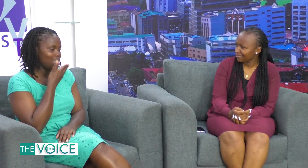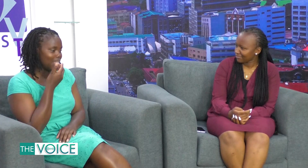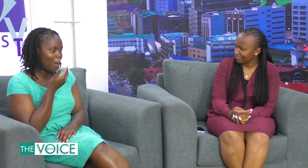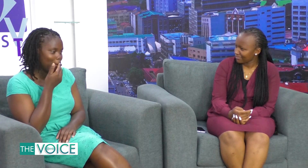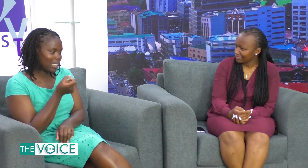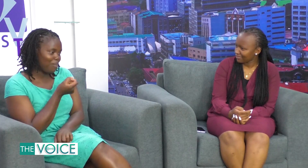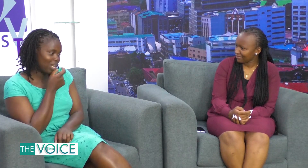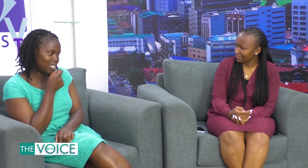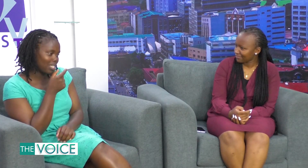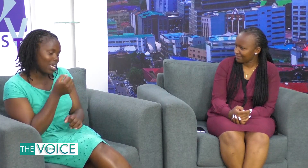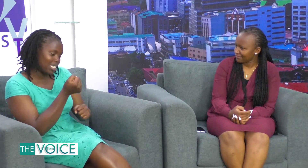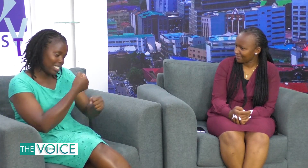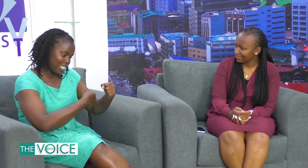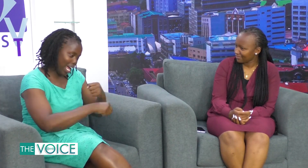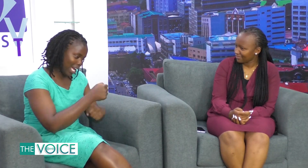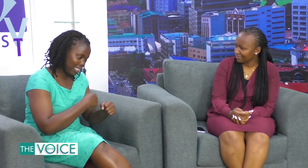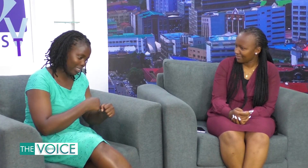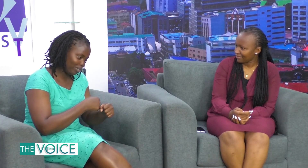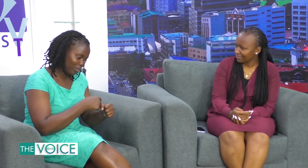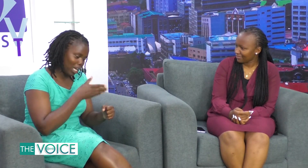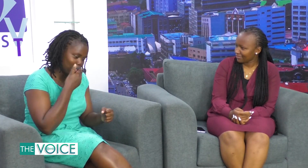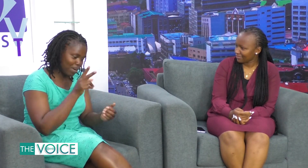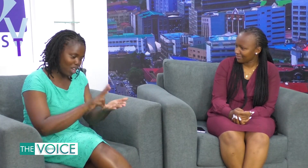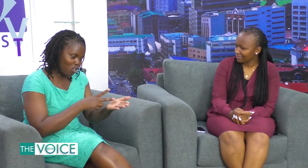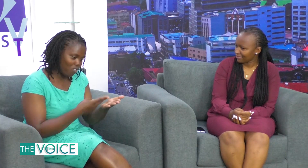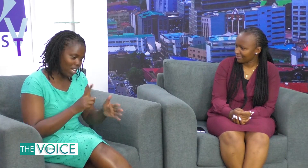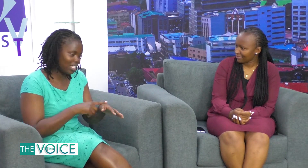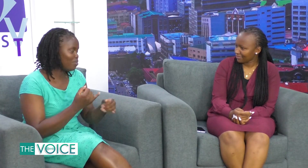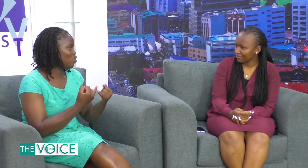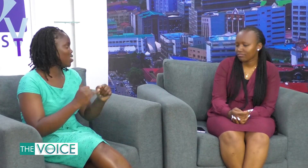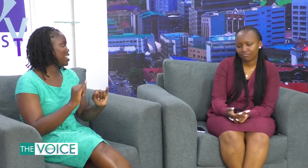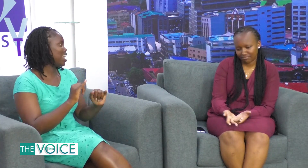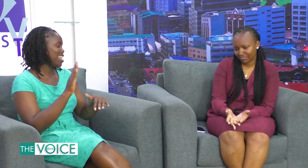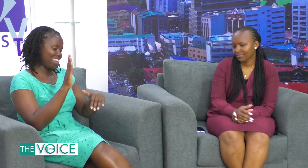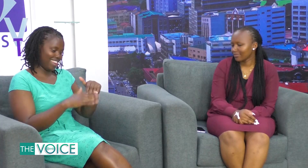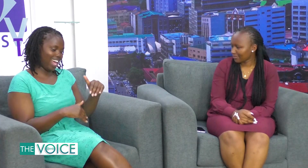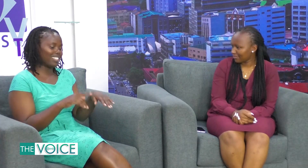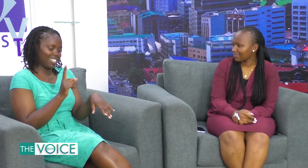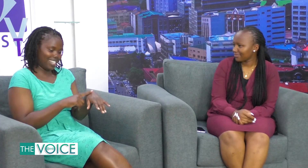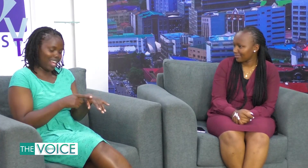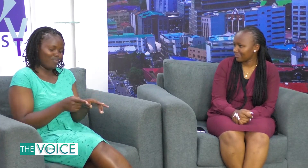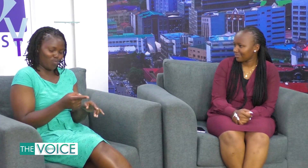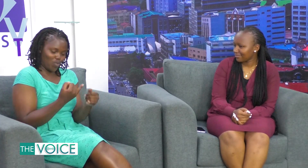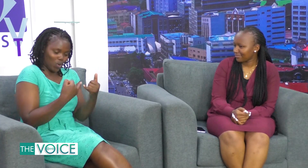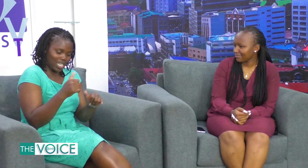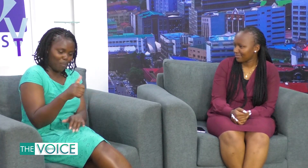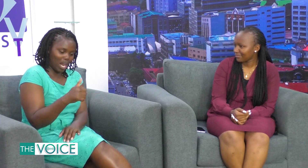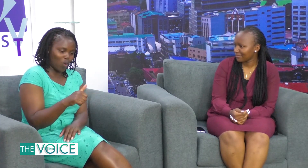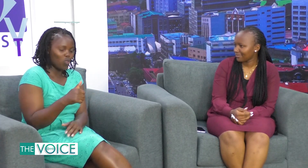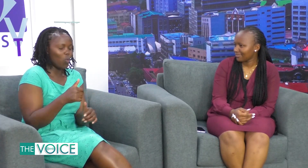you don't have any action, it is better that you act and also you fail, but you'll say, at least I tried,